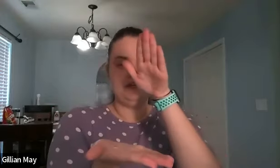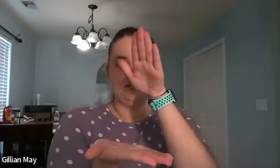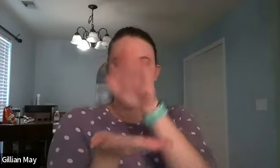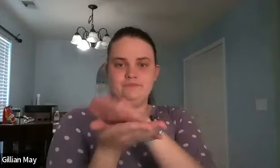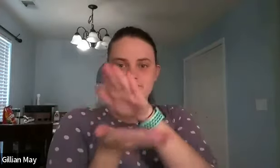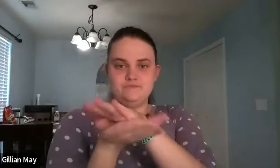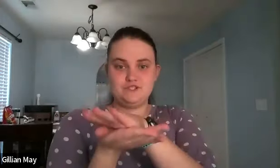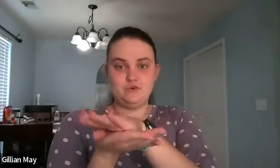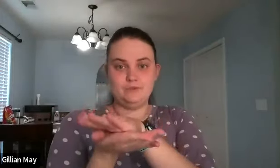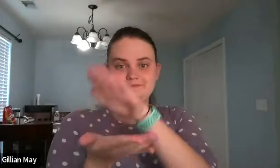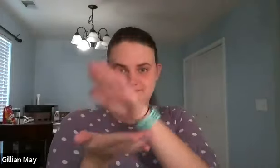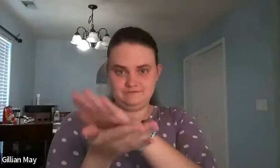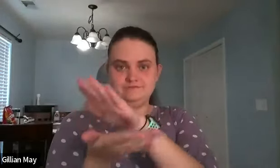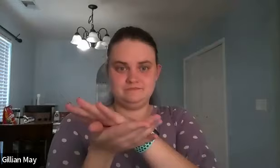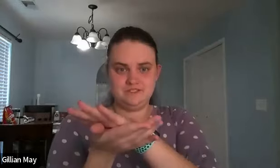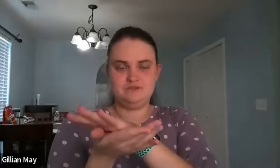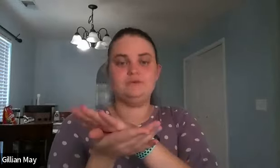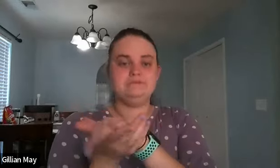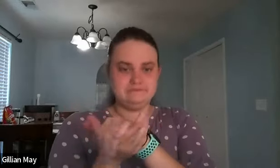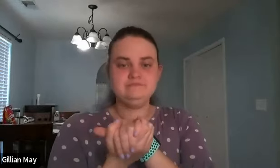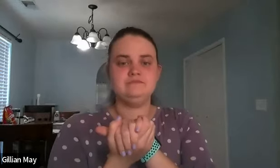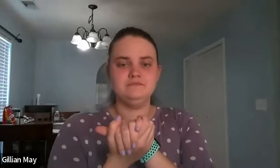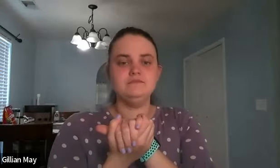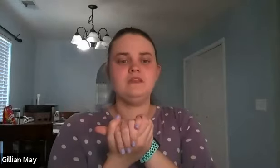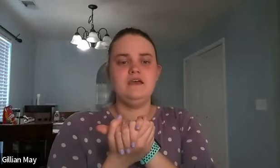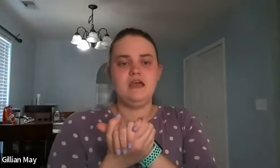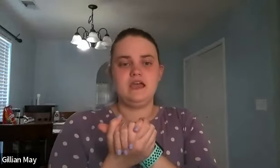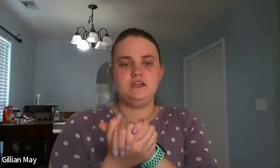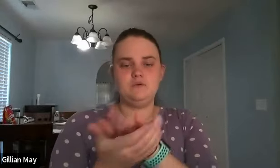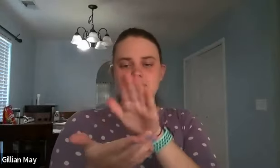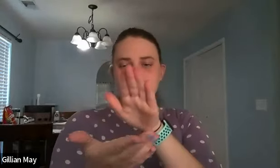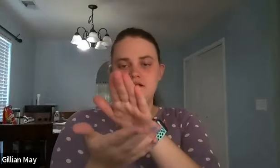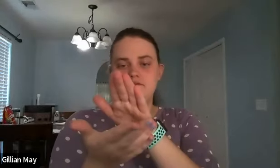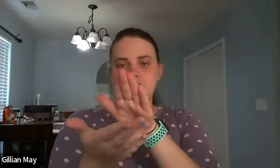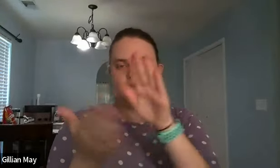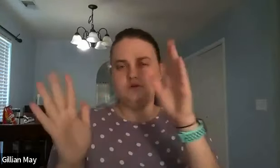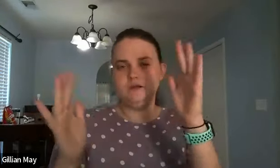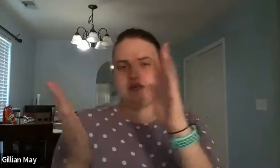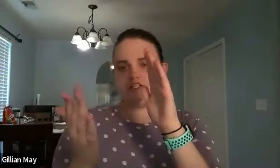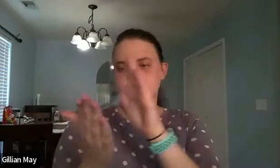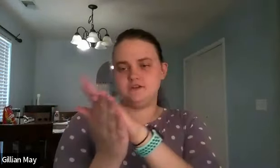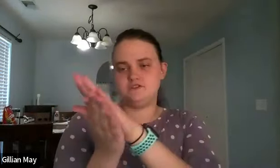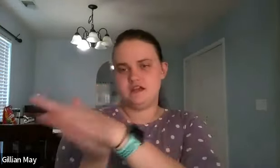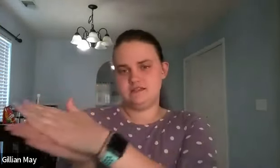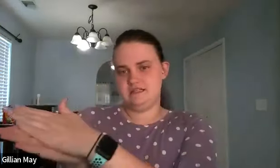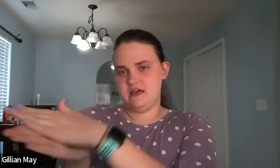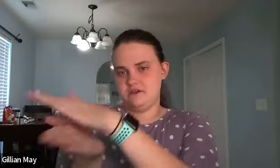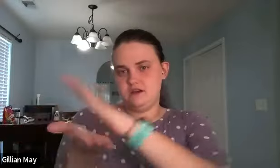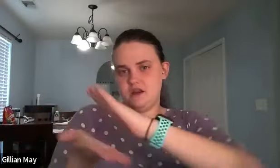and you go school, school. Mm-hmm. And you want to make sure your fingers are kind of together and not